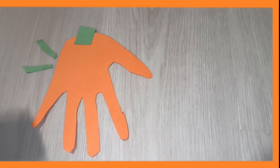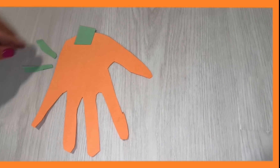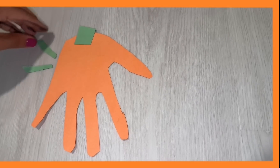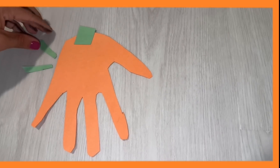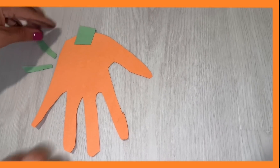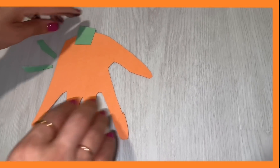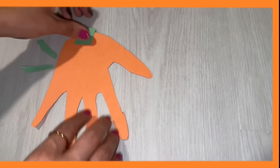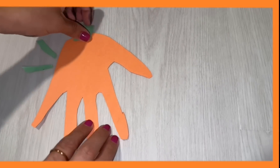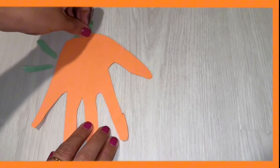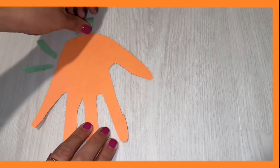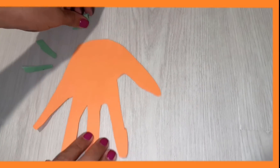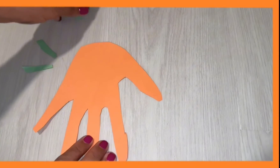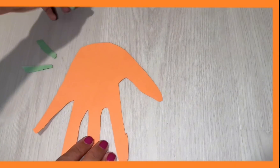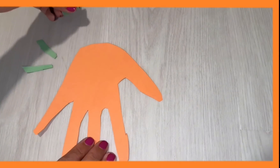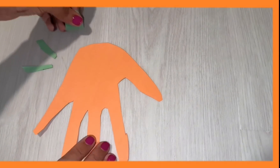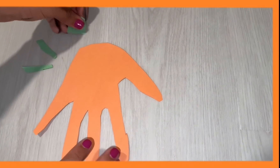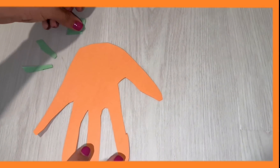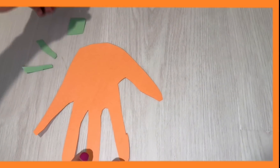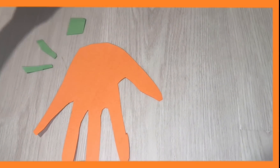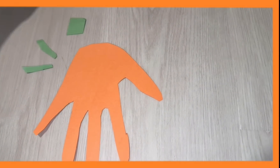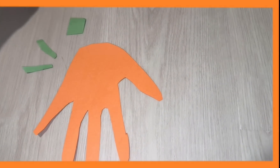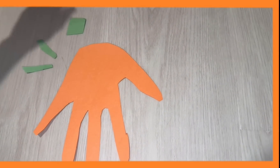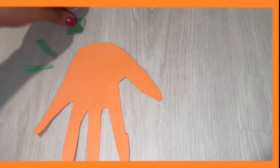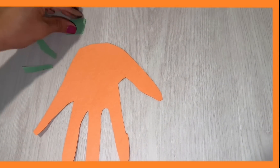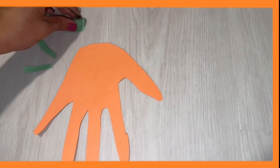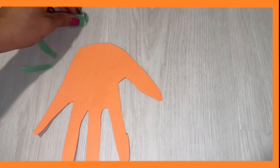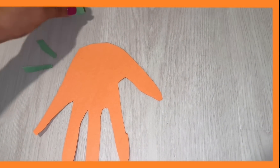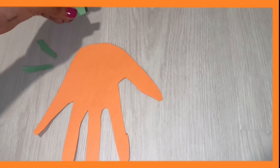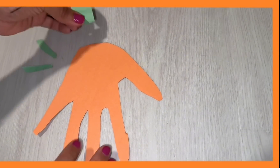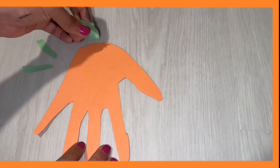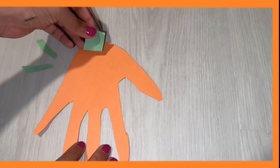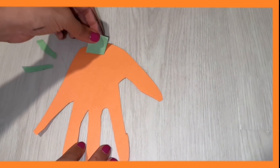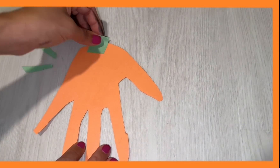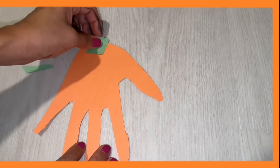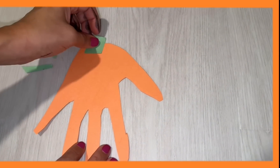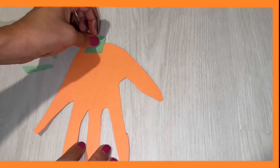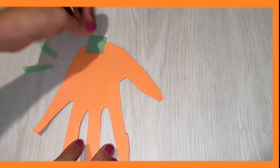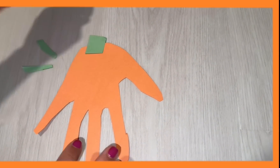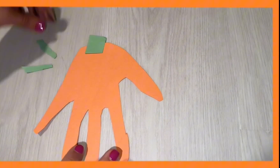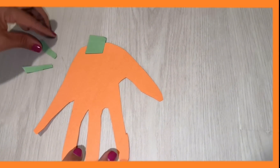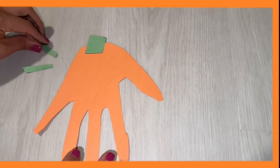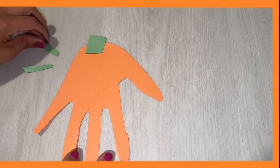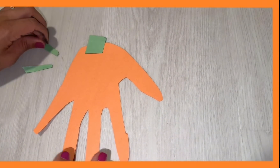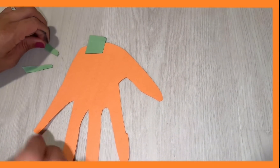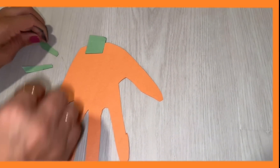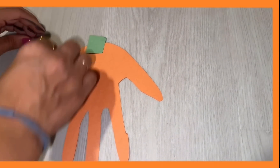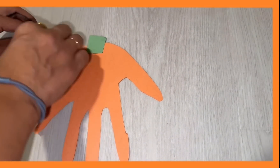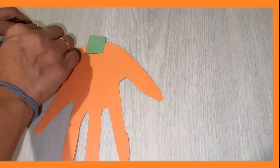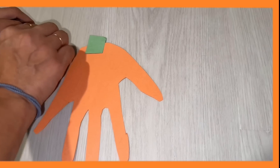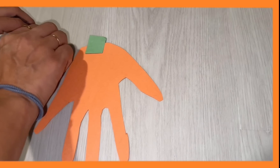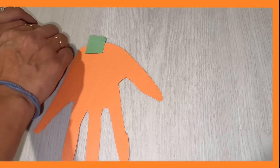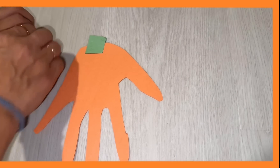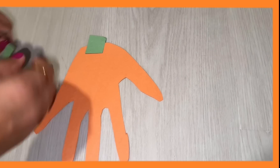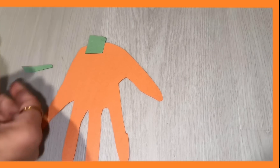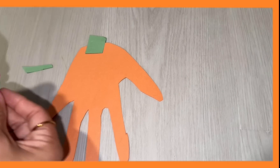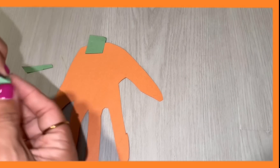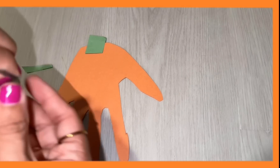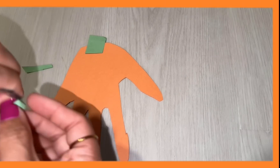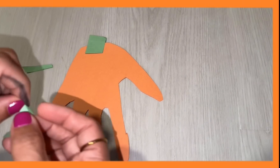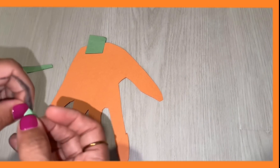Now it's time to glue the pieces on top of the pumpkin hand. We're going to glue the stem and the leaves. Before